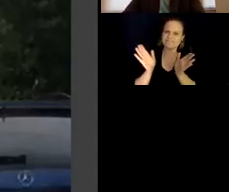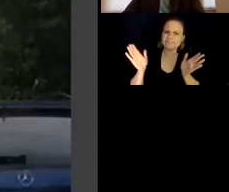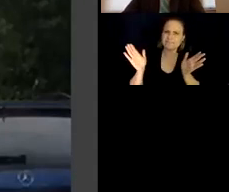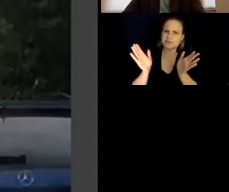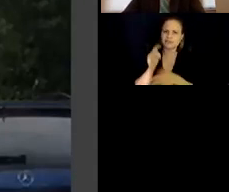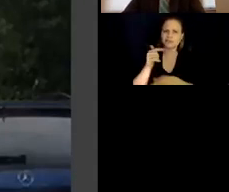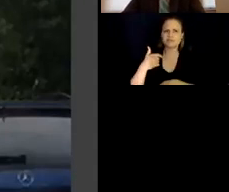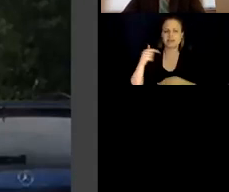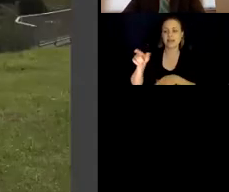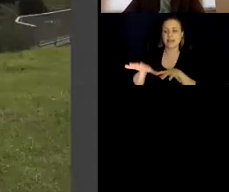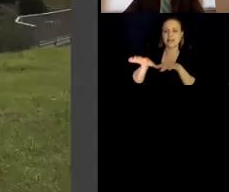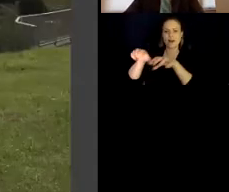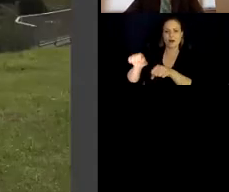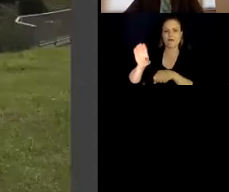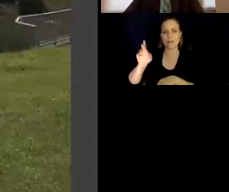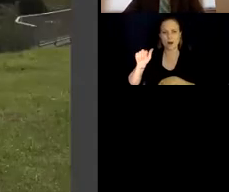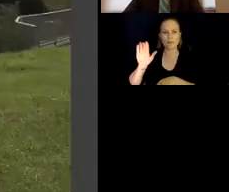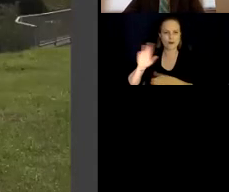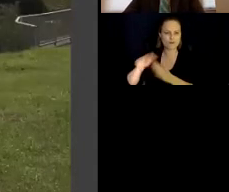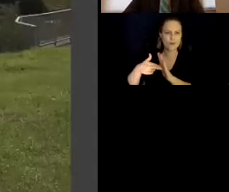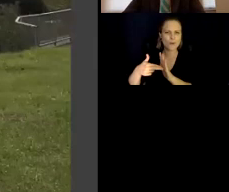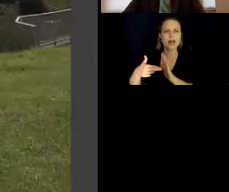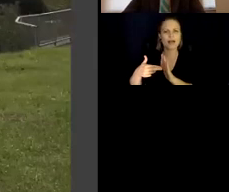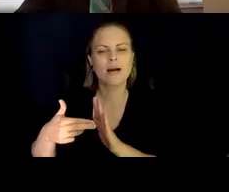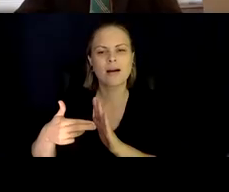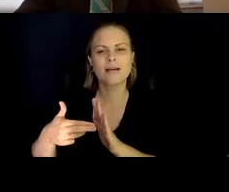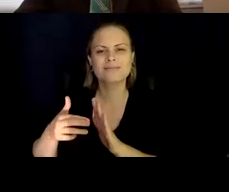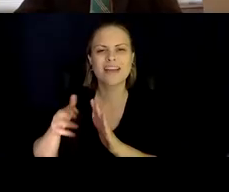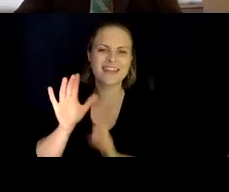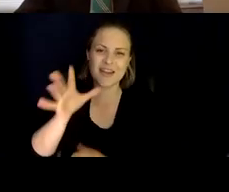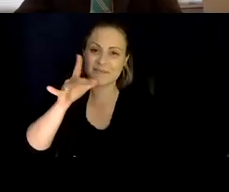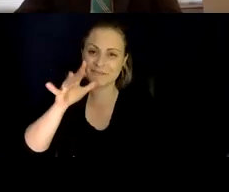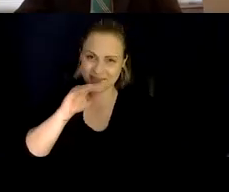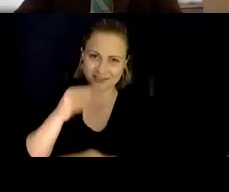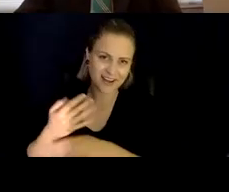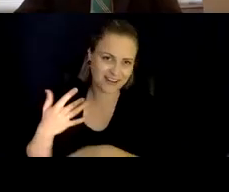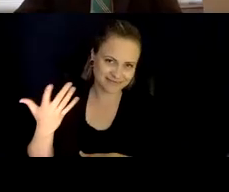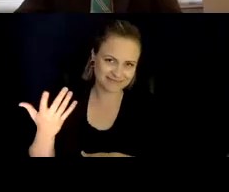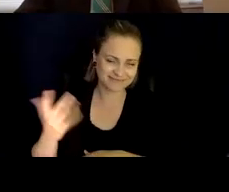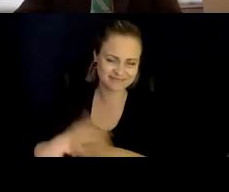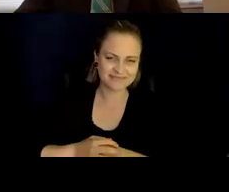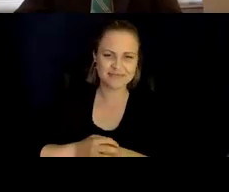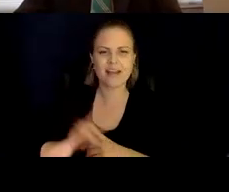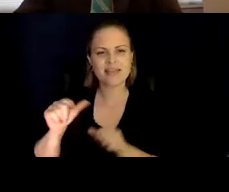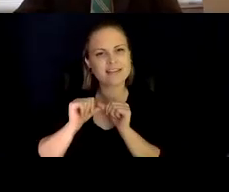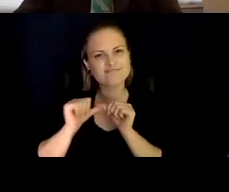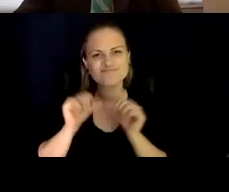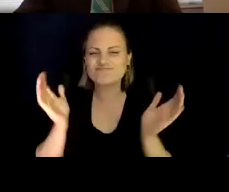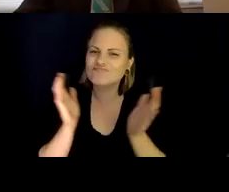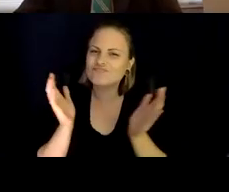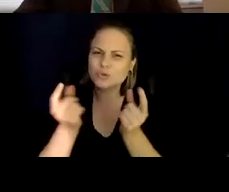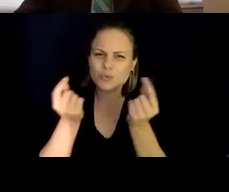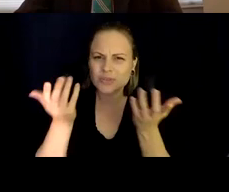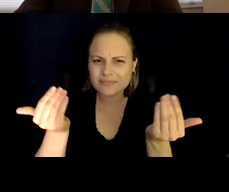taken over Barbara's role, very much their mother's daughter. And they kept urging me to do something. So